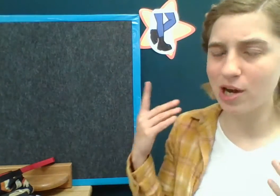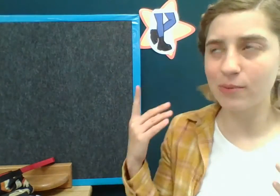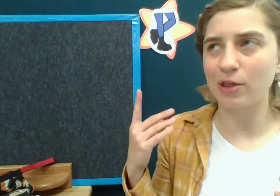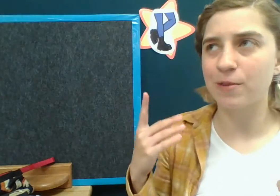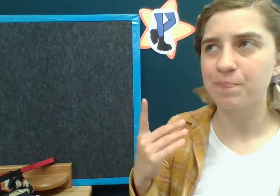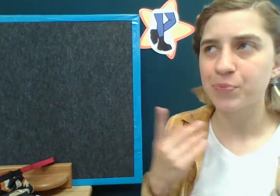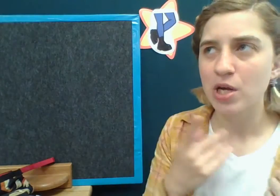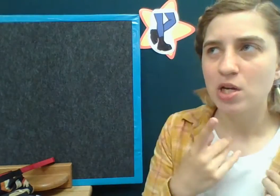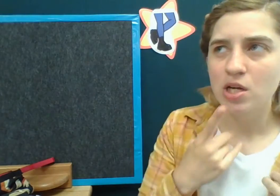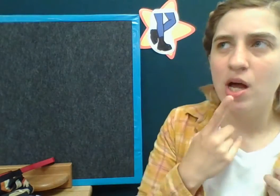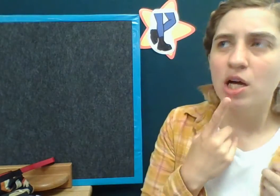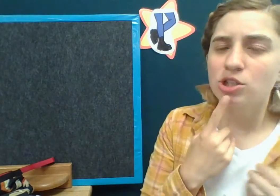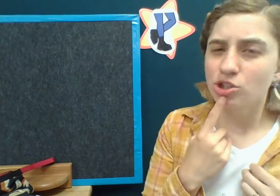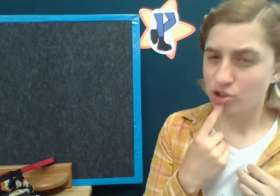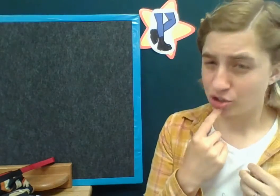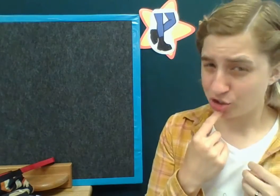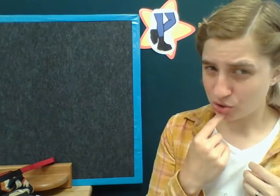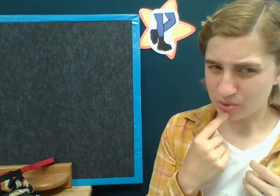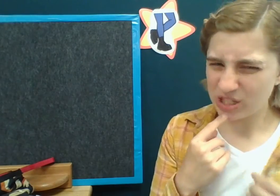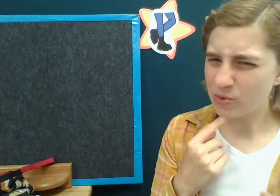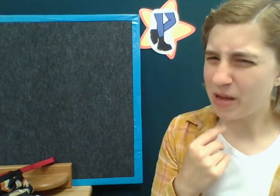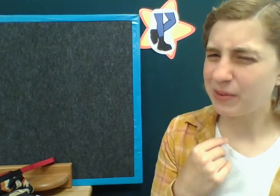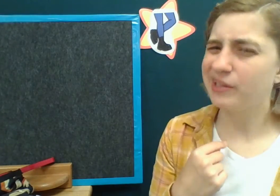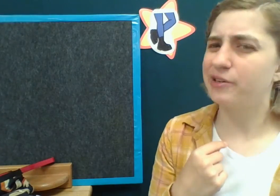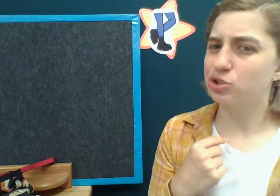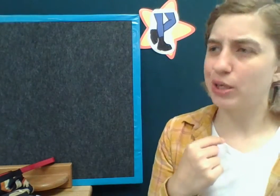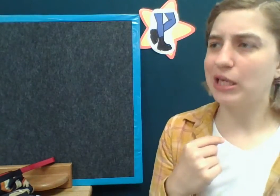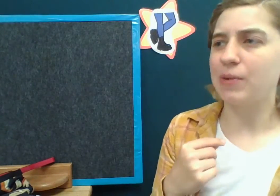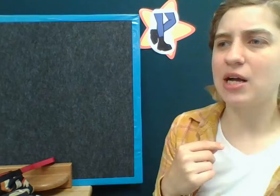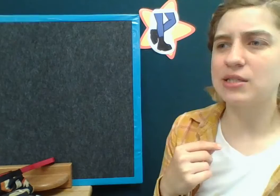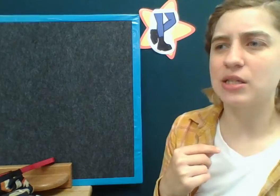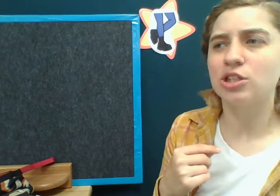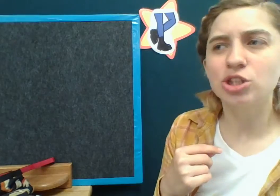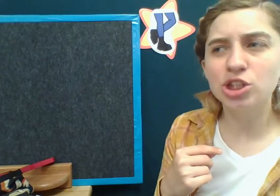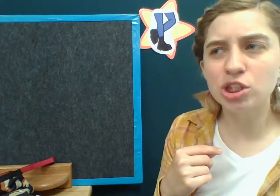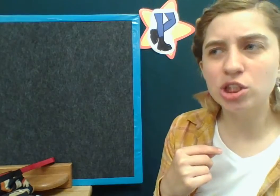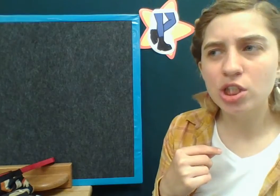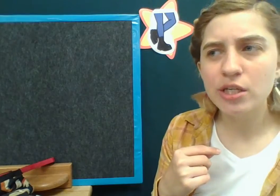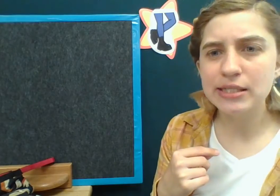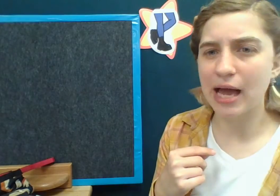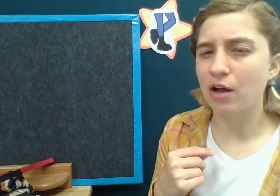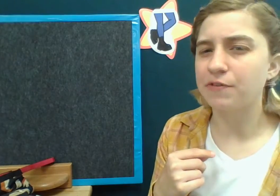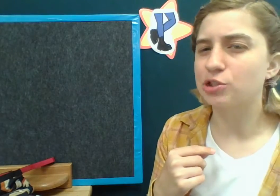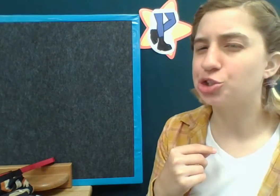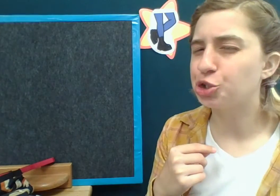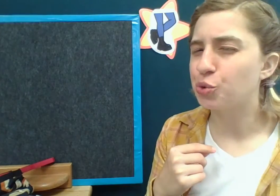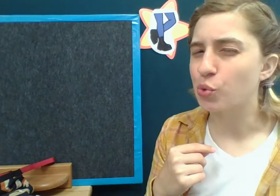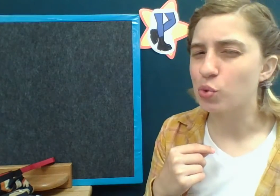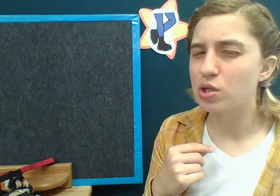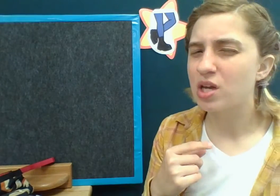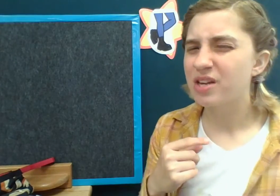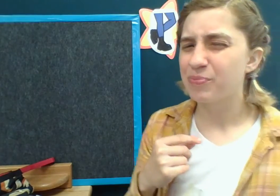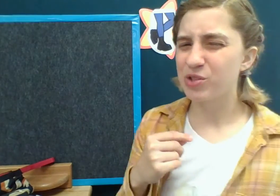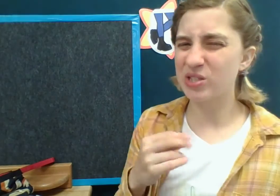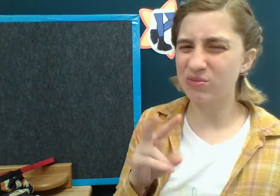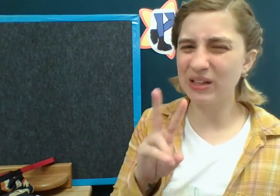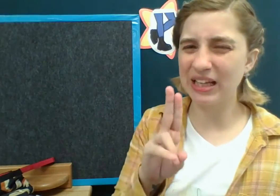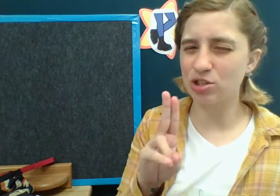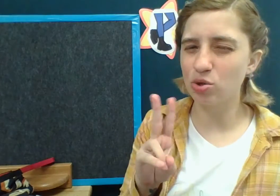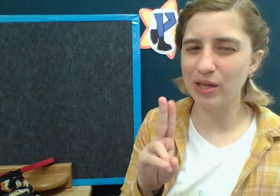start with? Shoes. This one might be a little tricky because it's a sh sound for shoes. So it's really like two